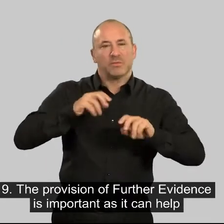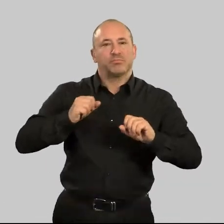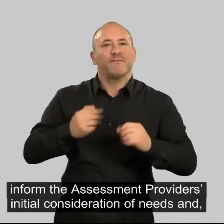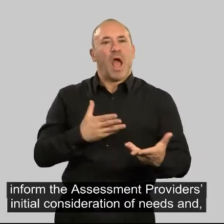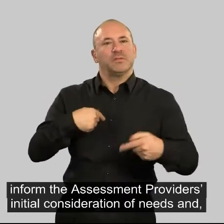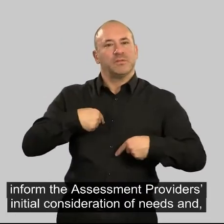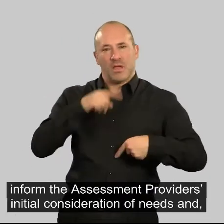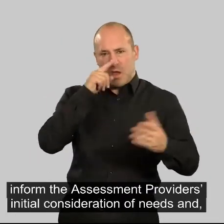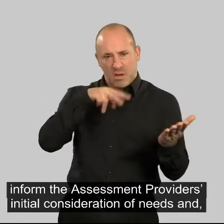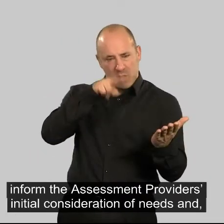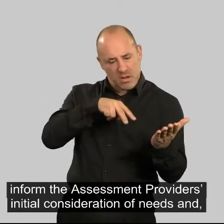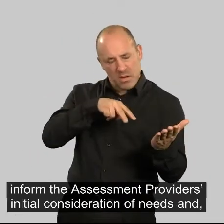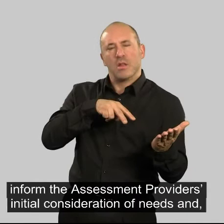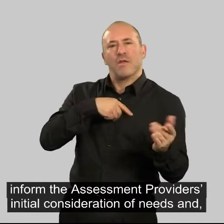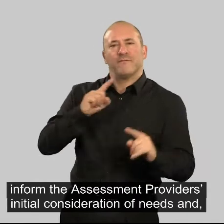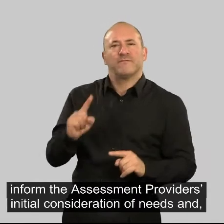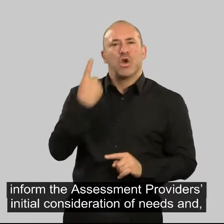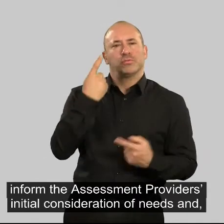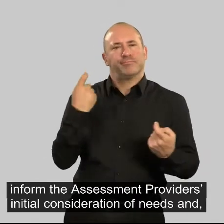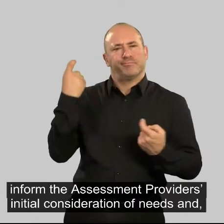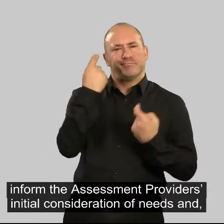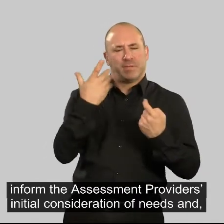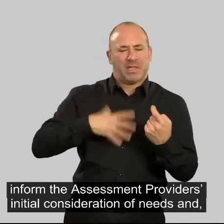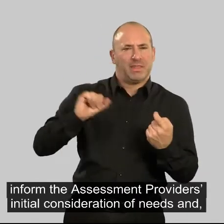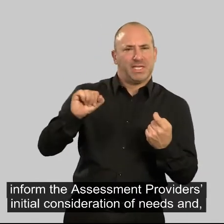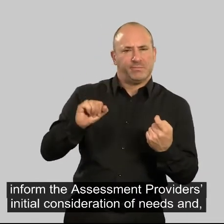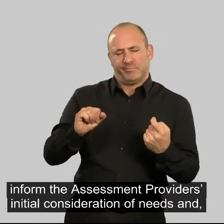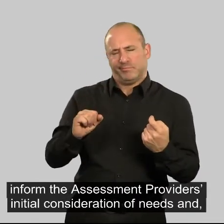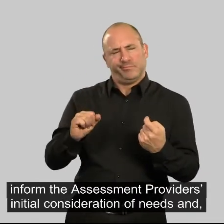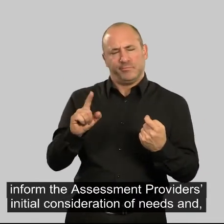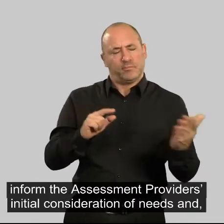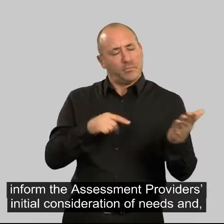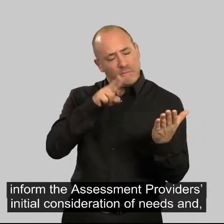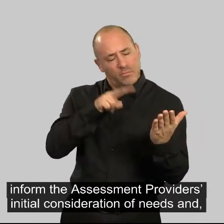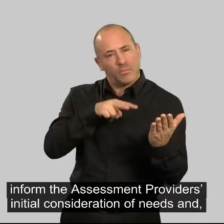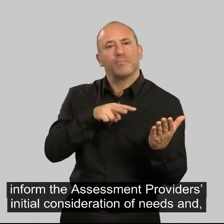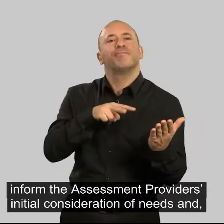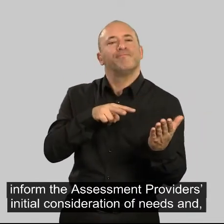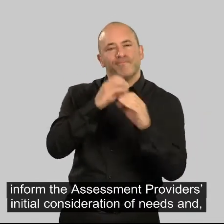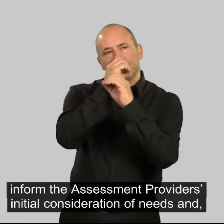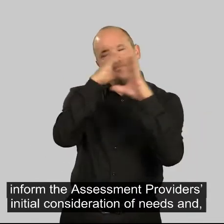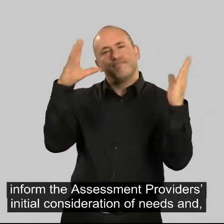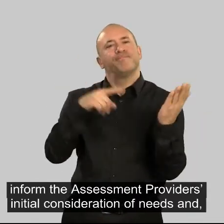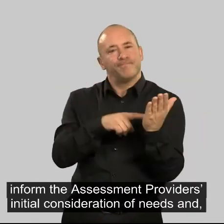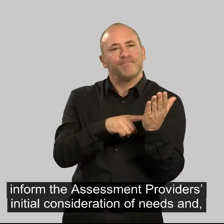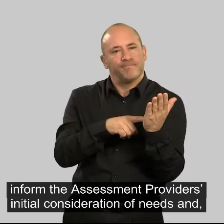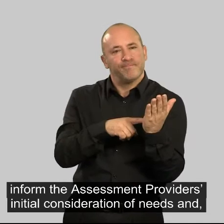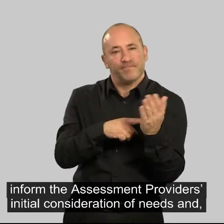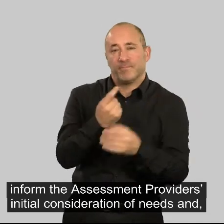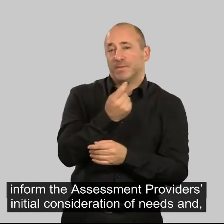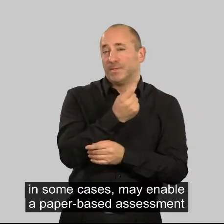initial consideration of needs and, in some cases, may enable a paper-based